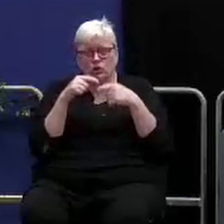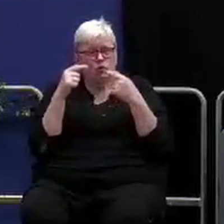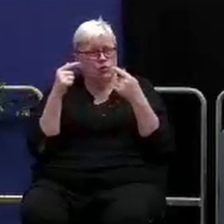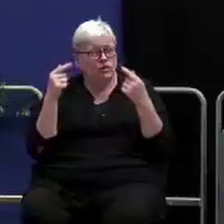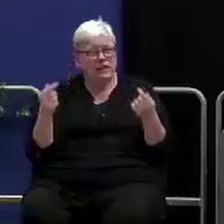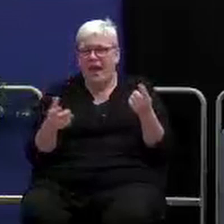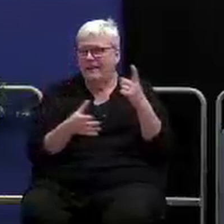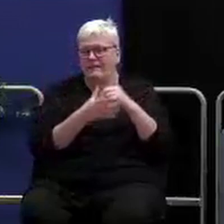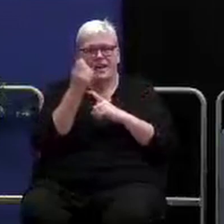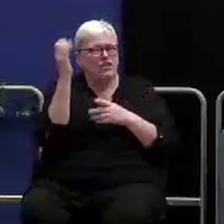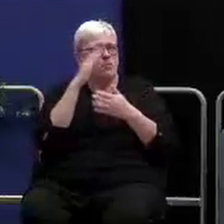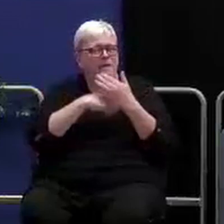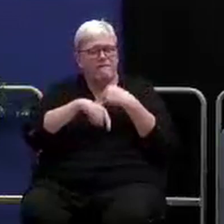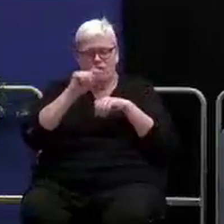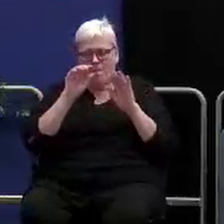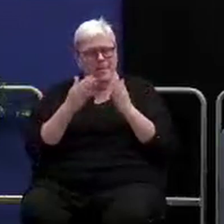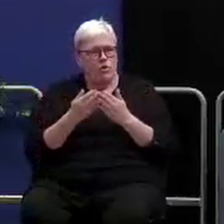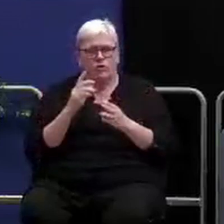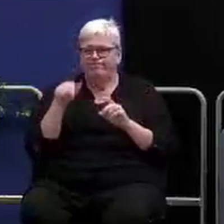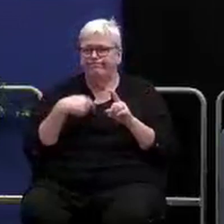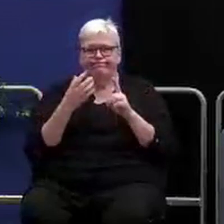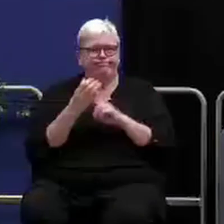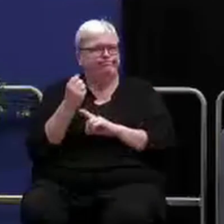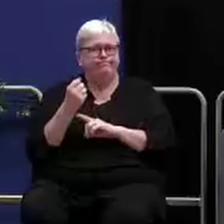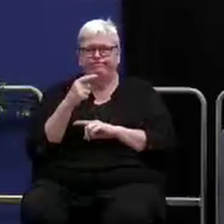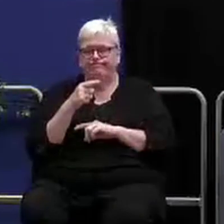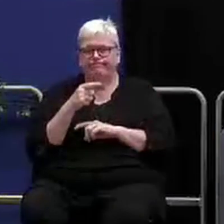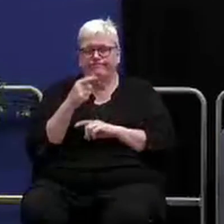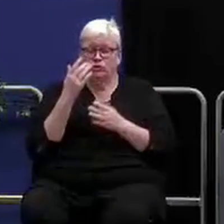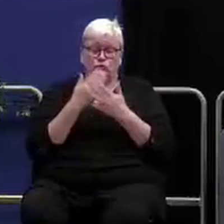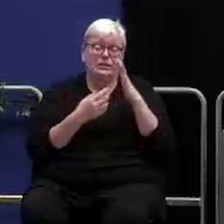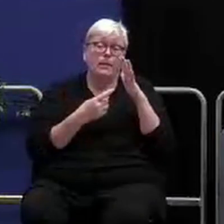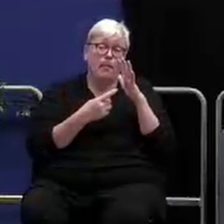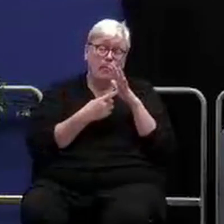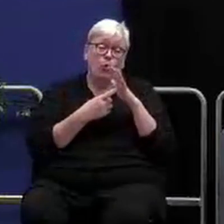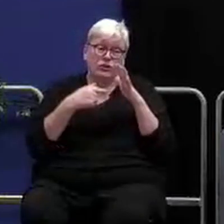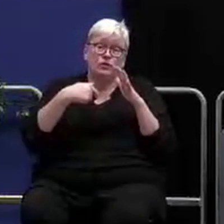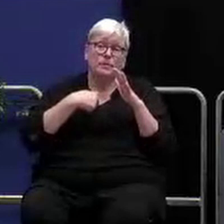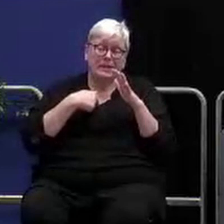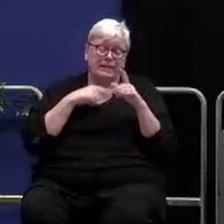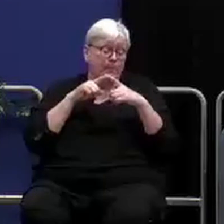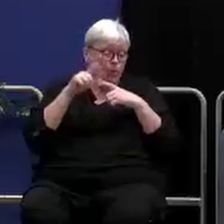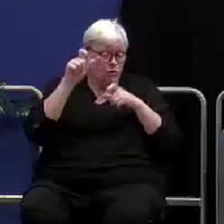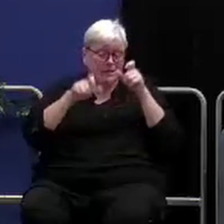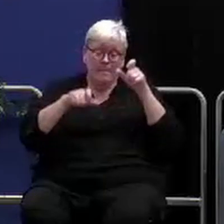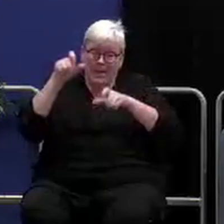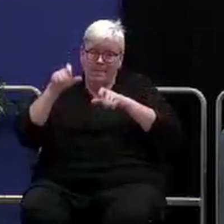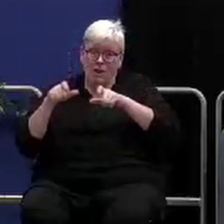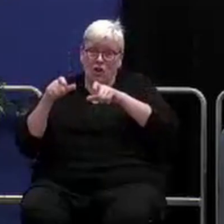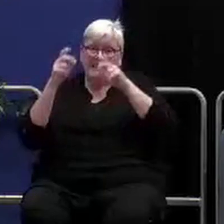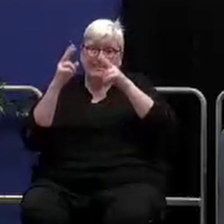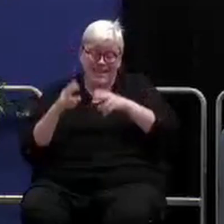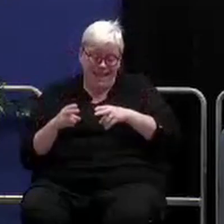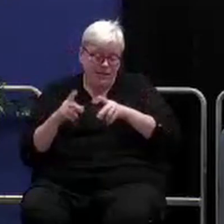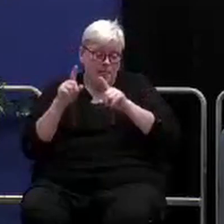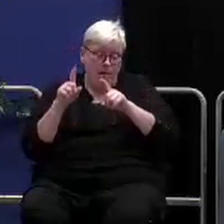from the material presented in this book. And it was really important to me that even though most of those people are dead, most